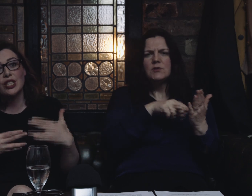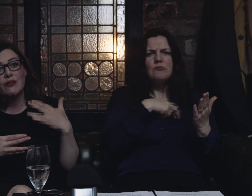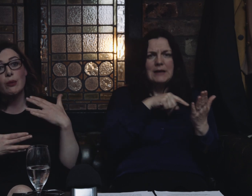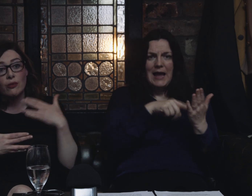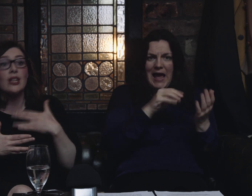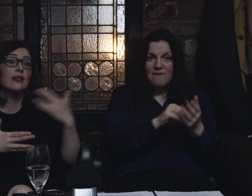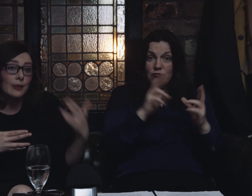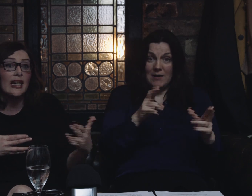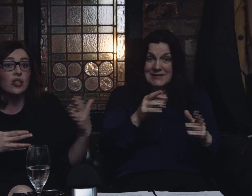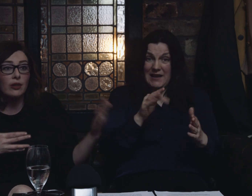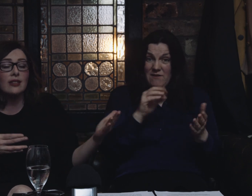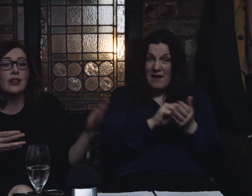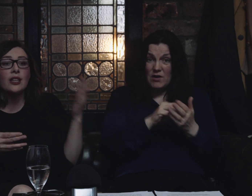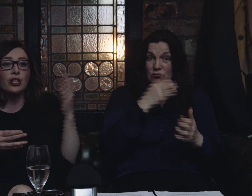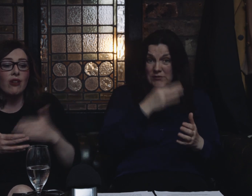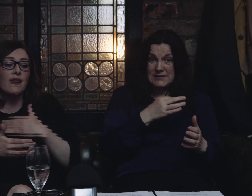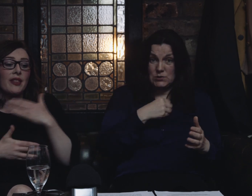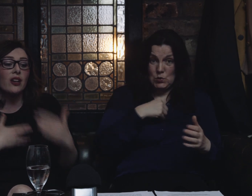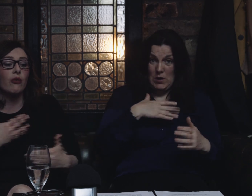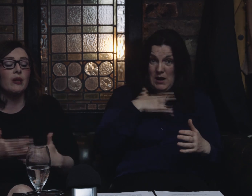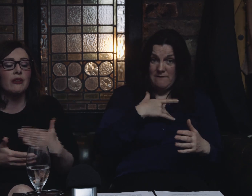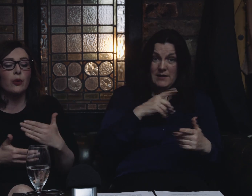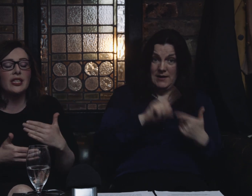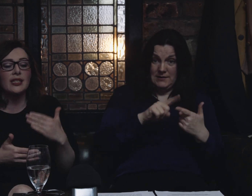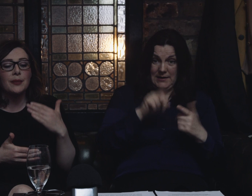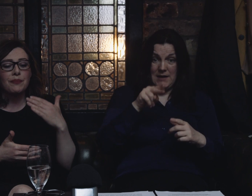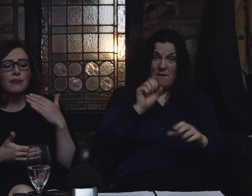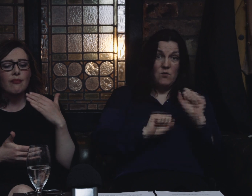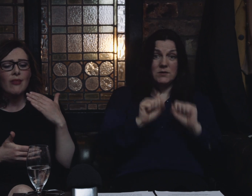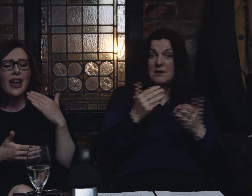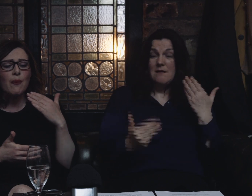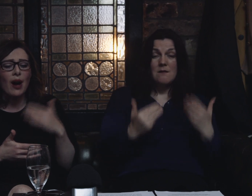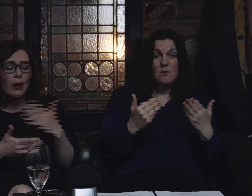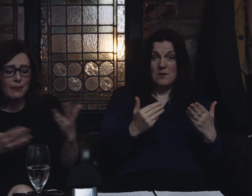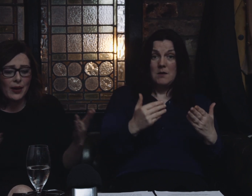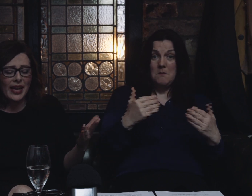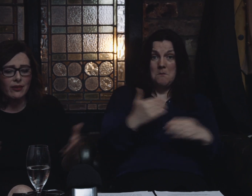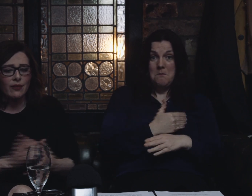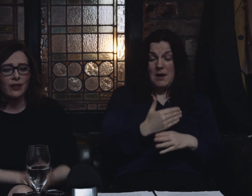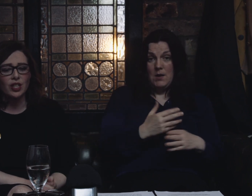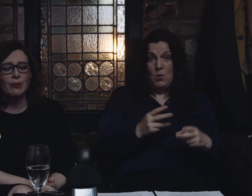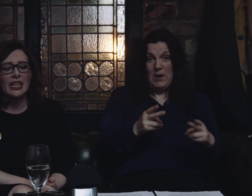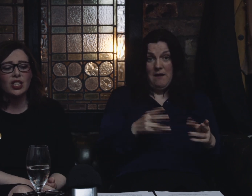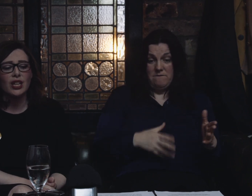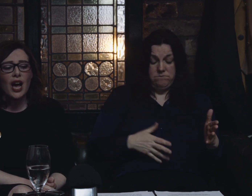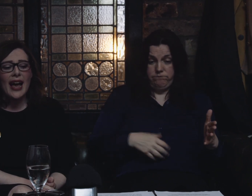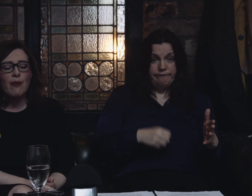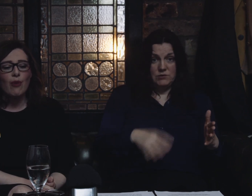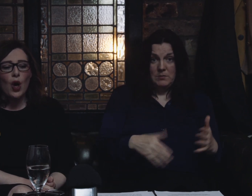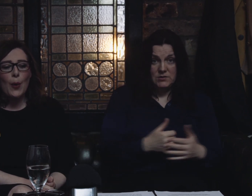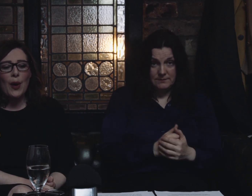an abortion if there was a real and substantial risk to your life, and that could only be avoided by way of a